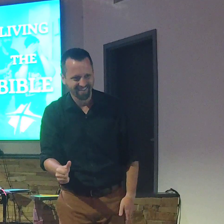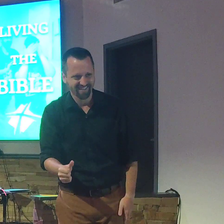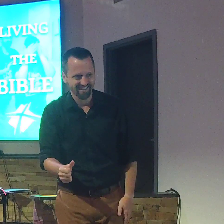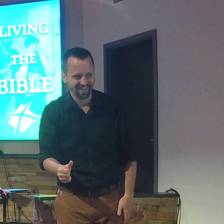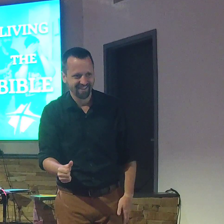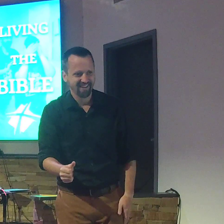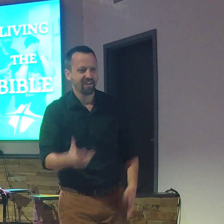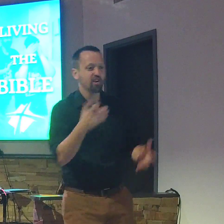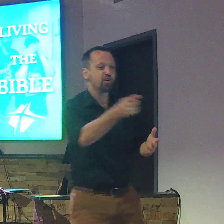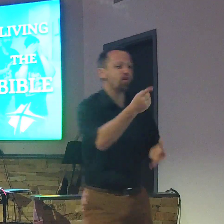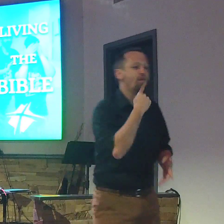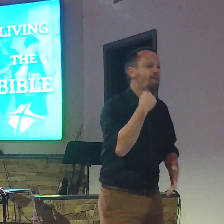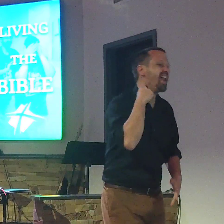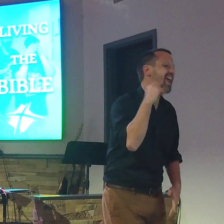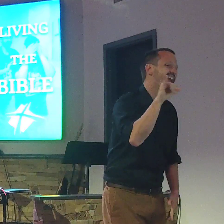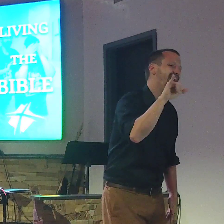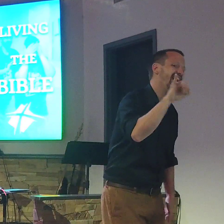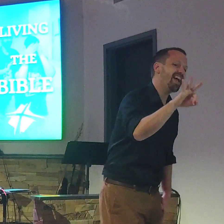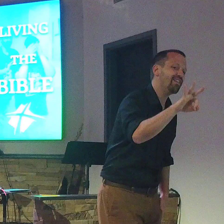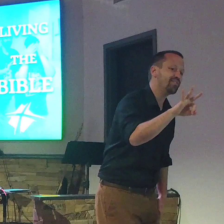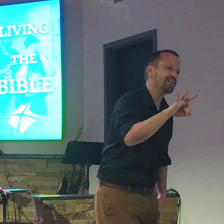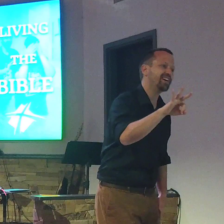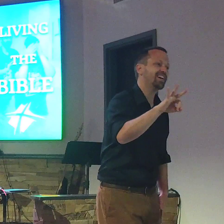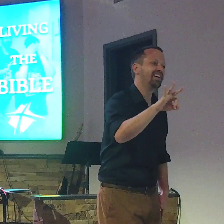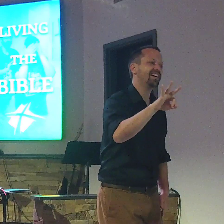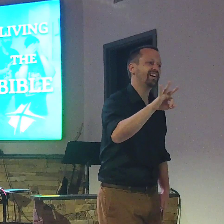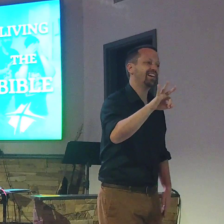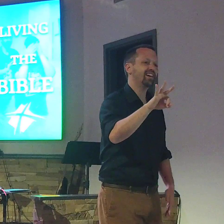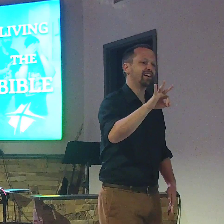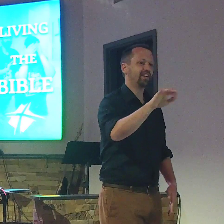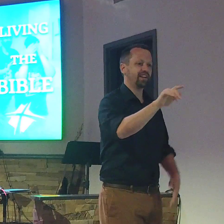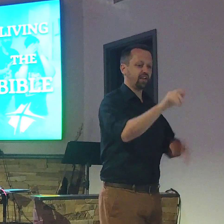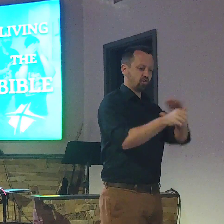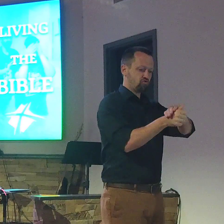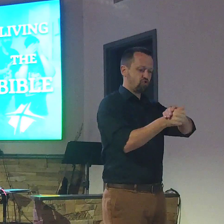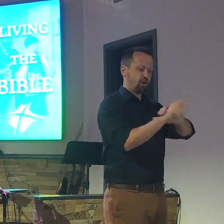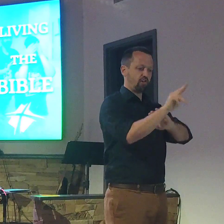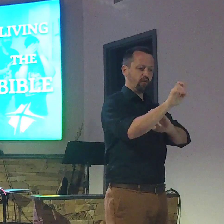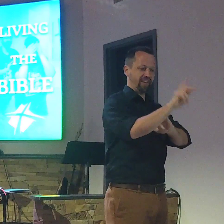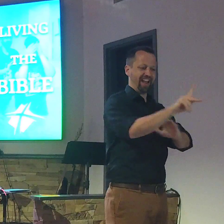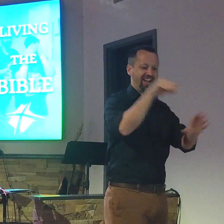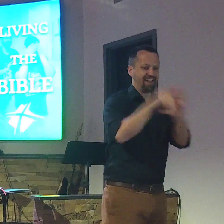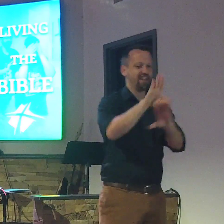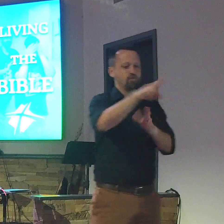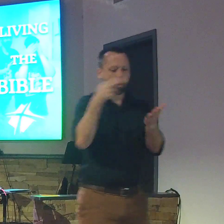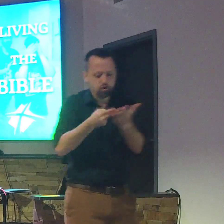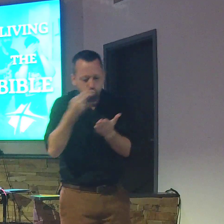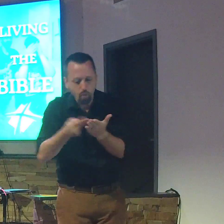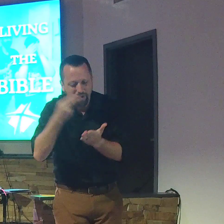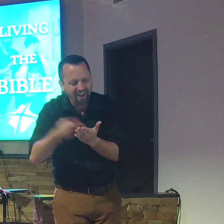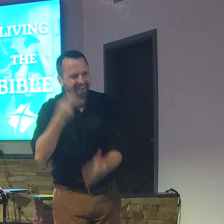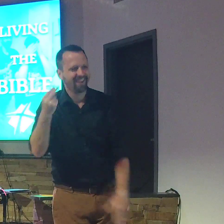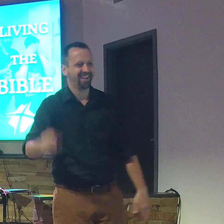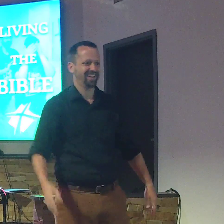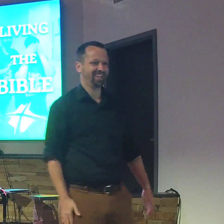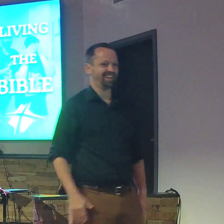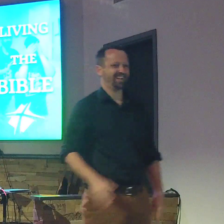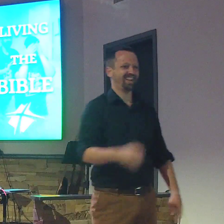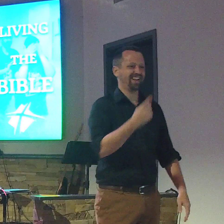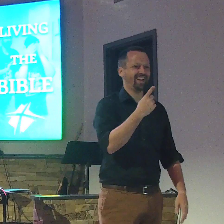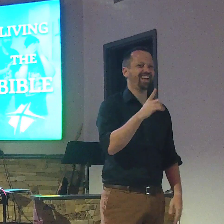Or you might be a redneck if turtleneck is an ingredient in your soup. That was that